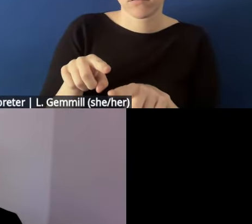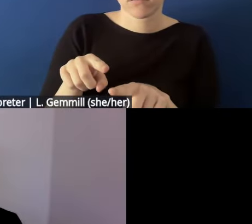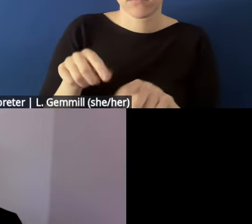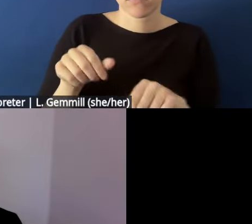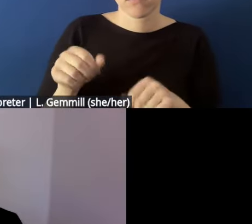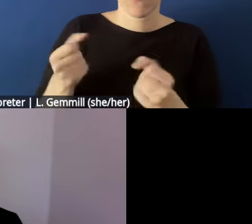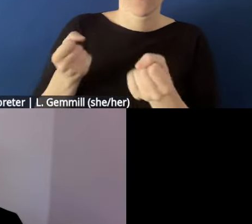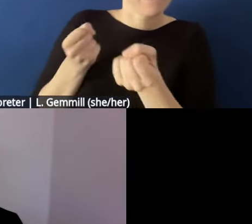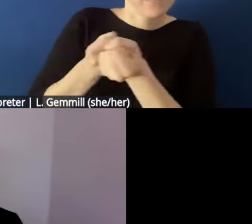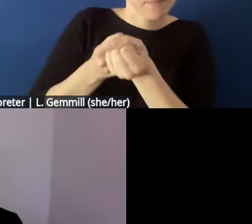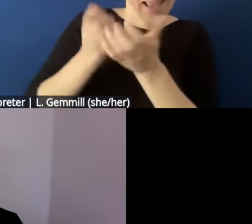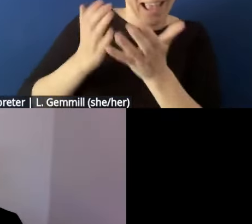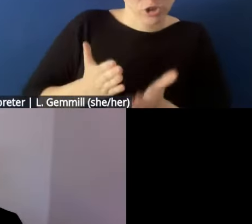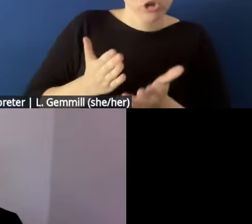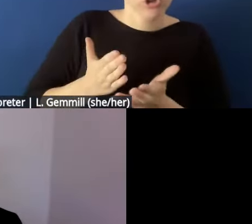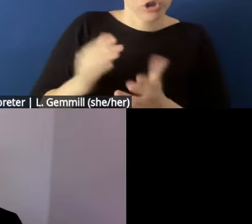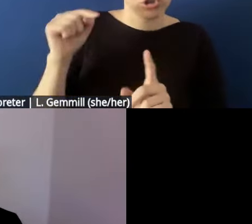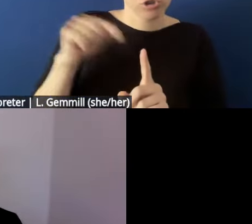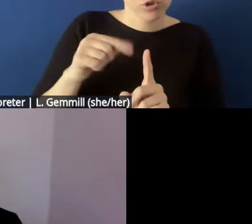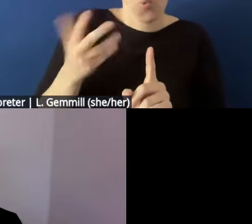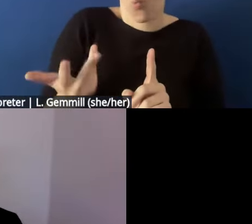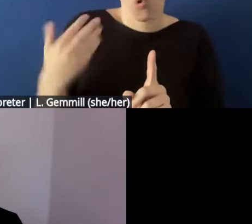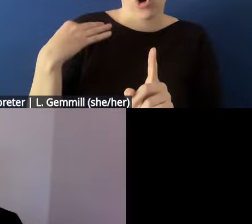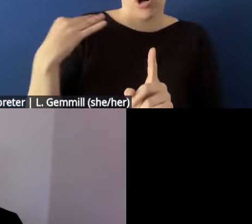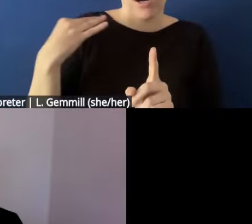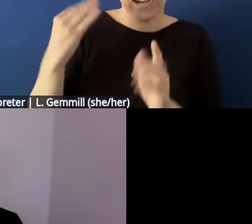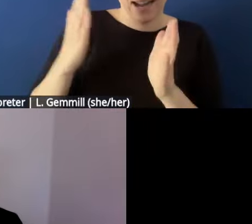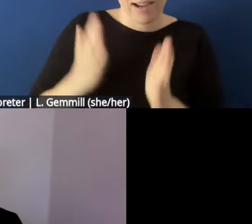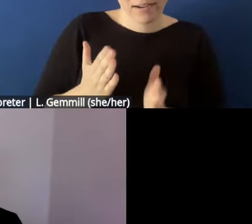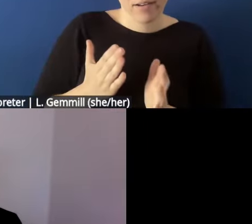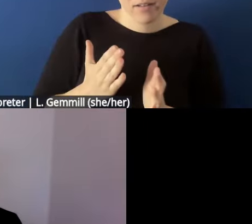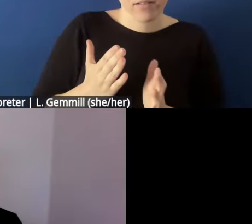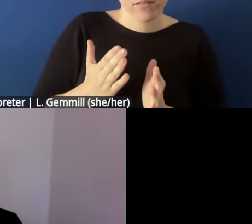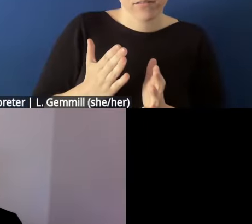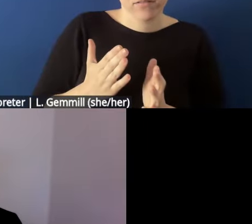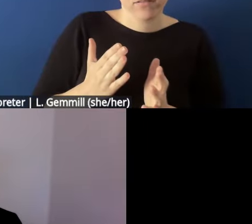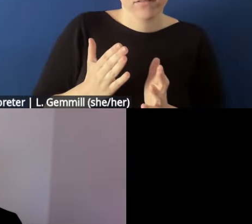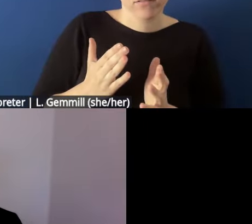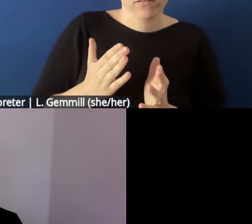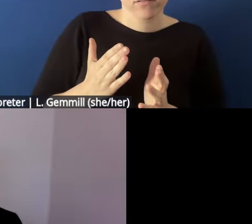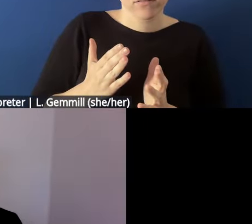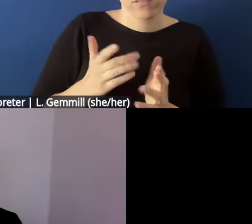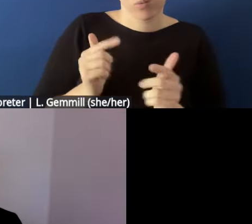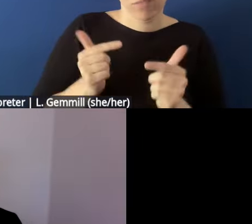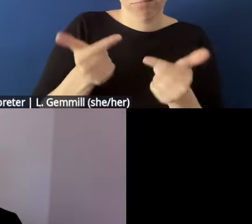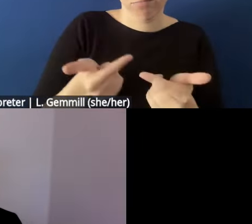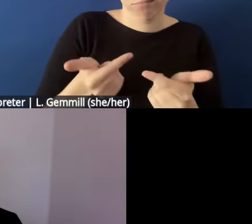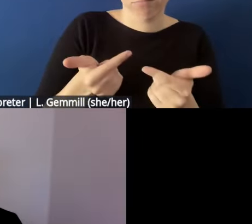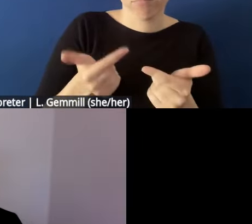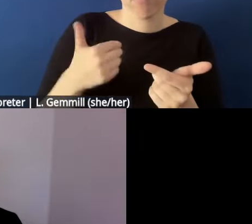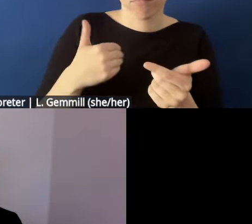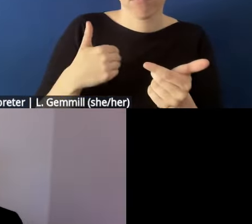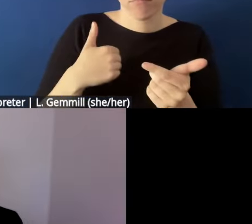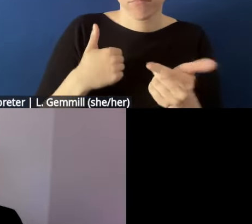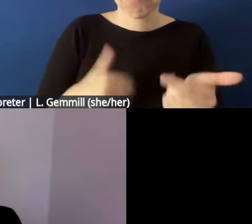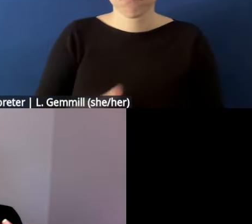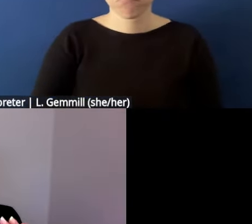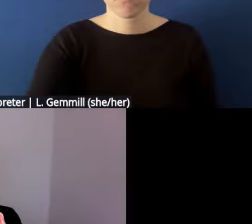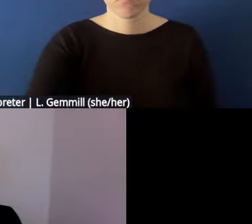sponsor or the candidate. You've got, here's some indication that